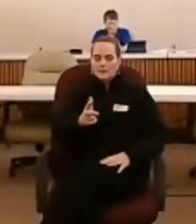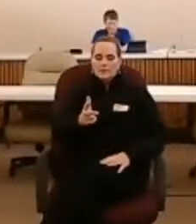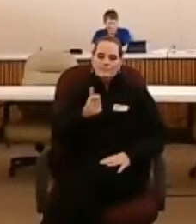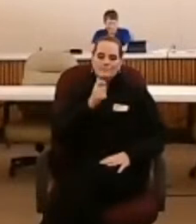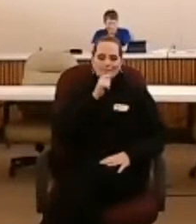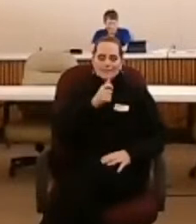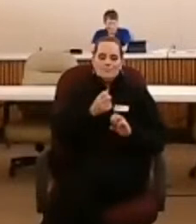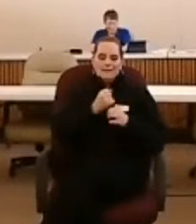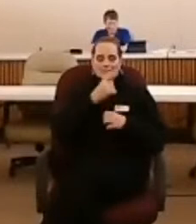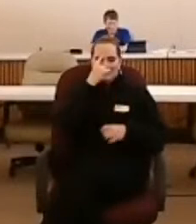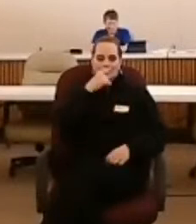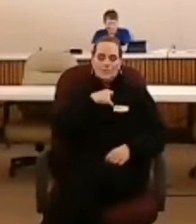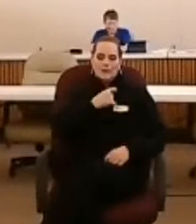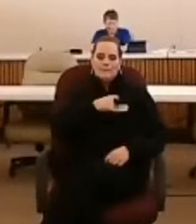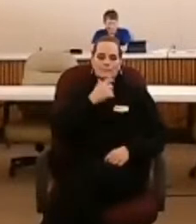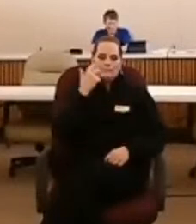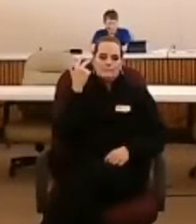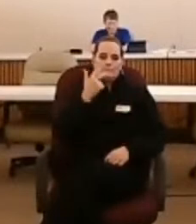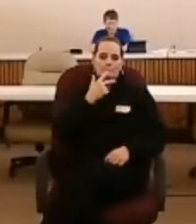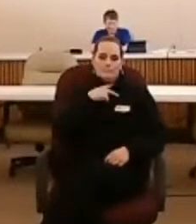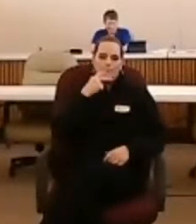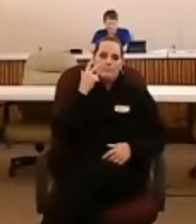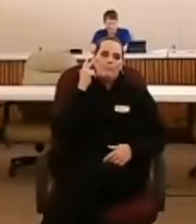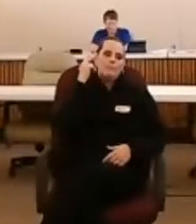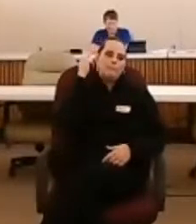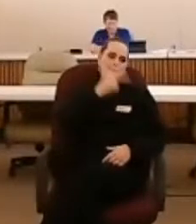driveway due to just timing and scheduling.